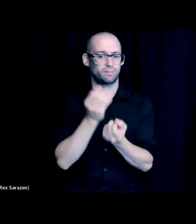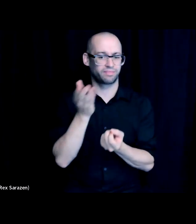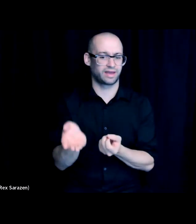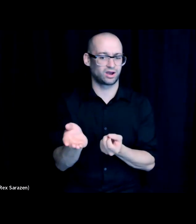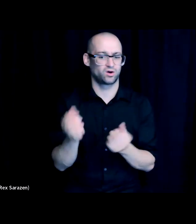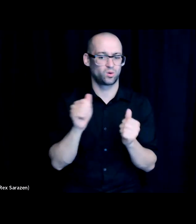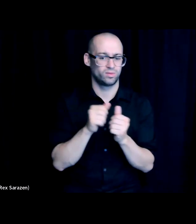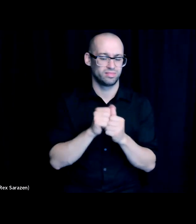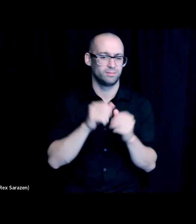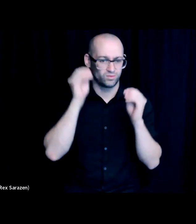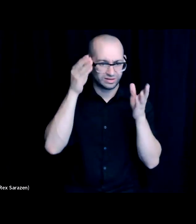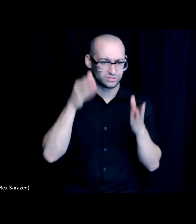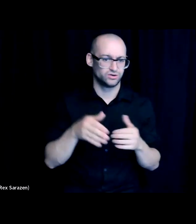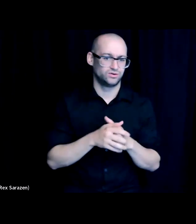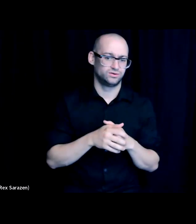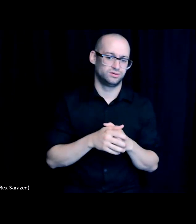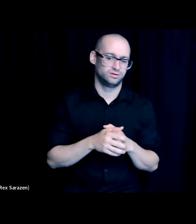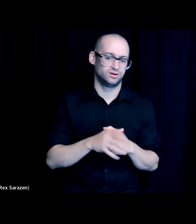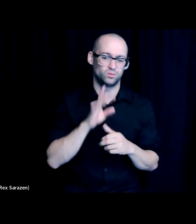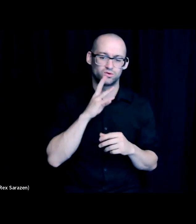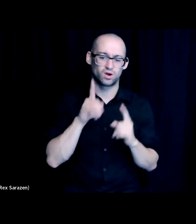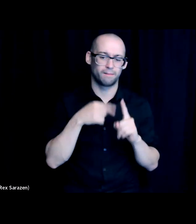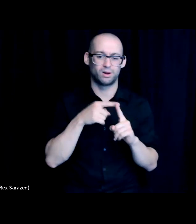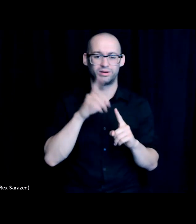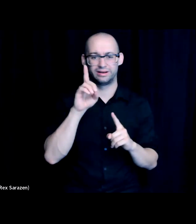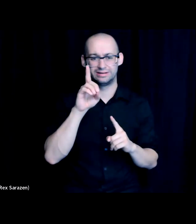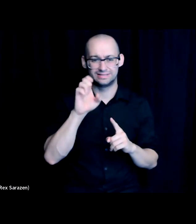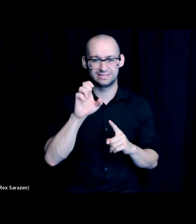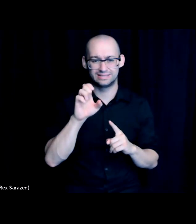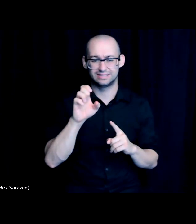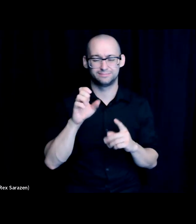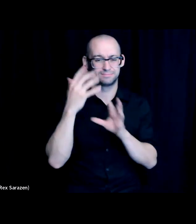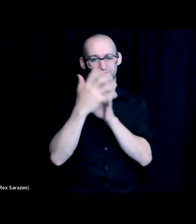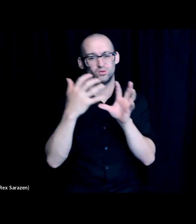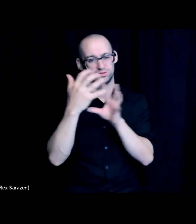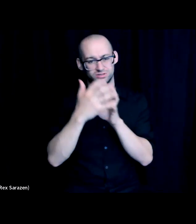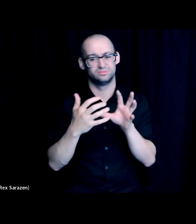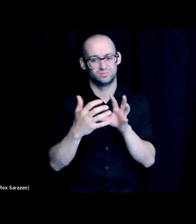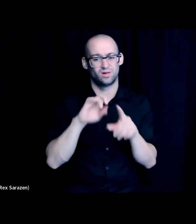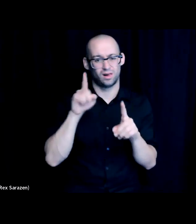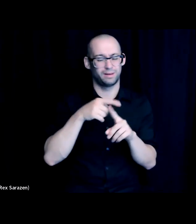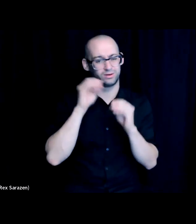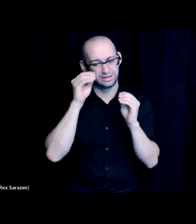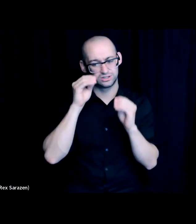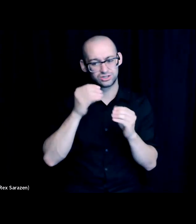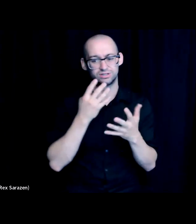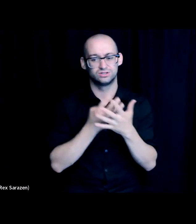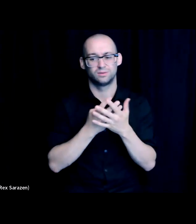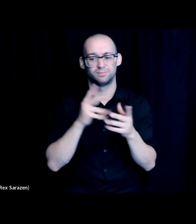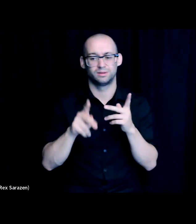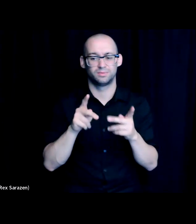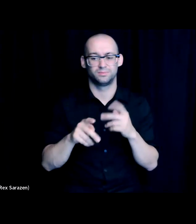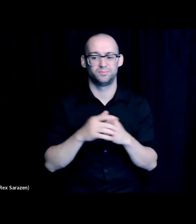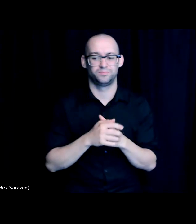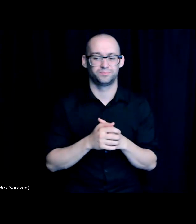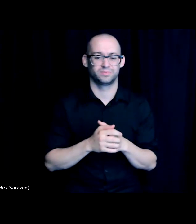professors and talked about, demystifying some of the stigmas of teaching the incarcerated or working with the